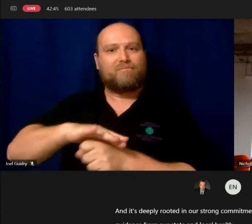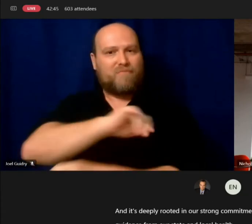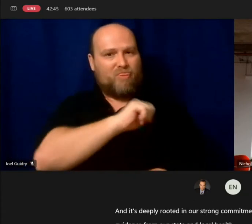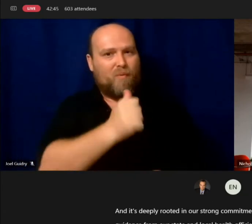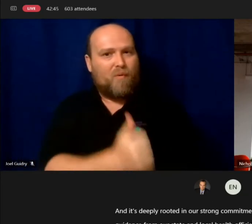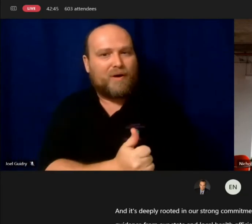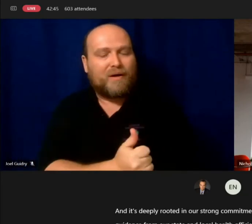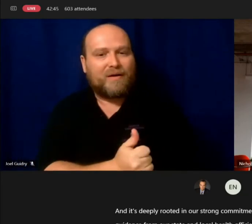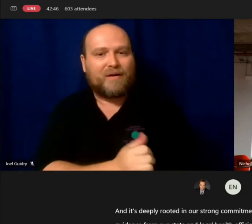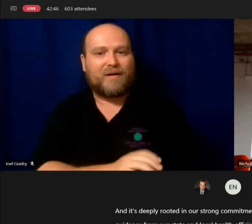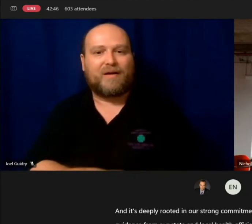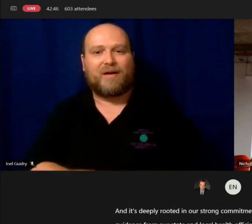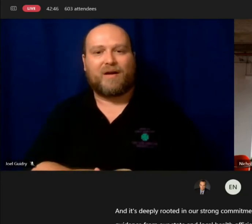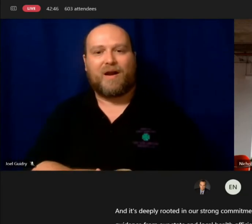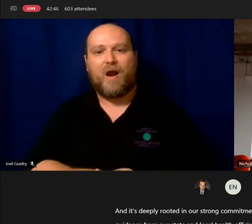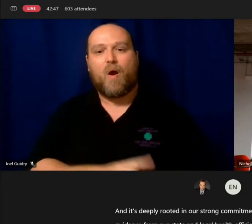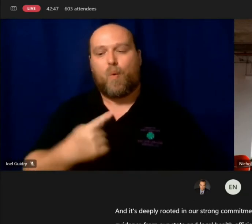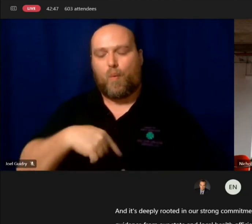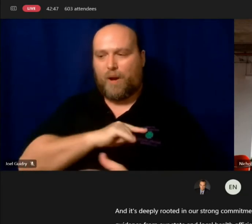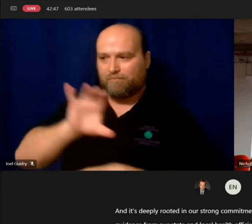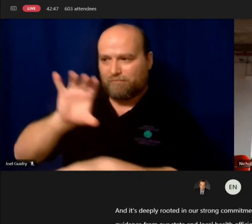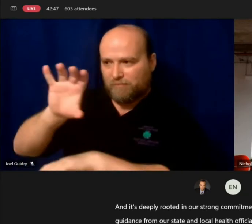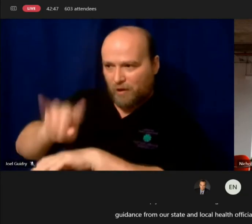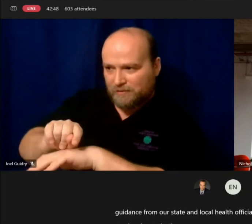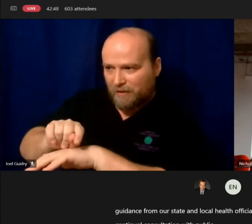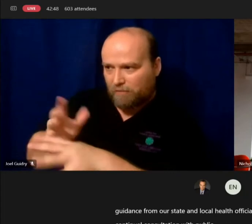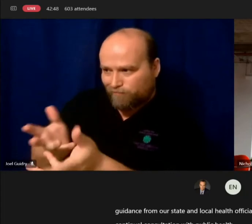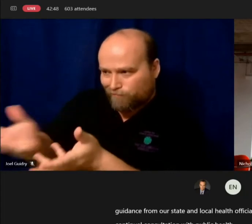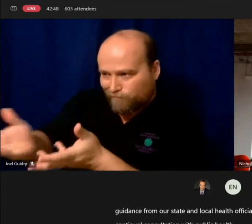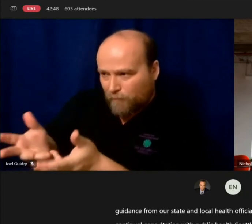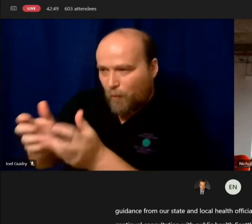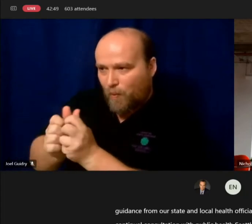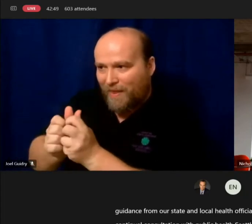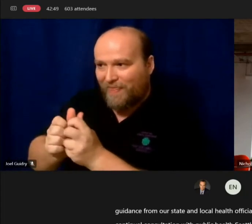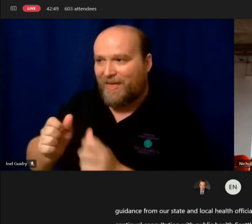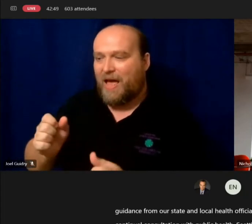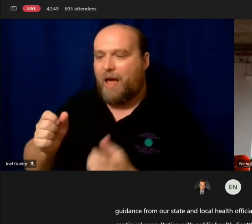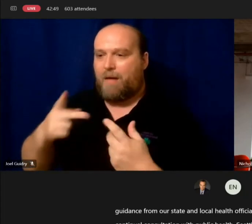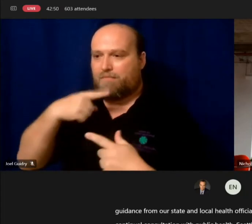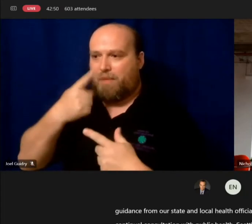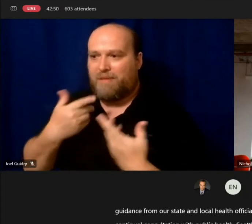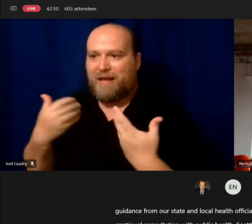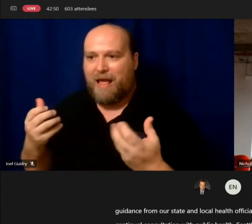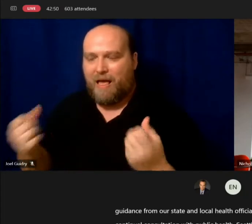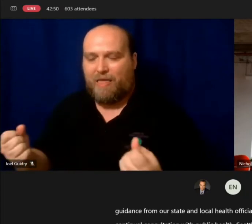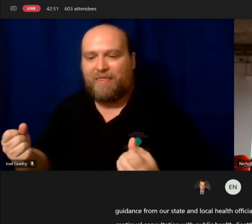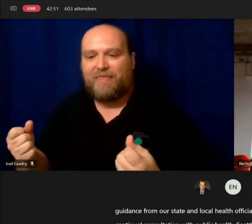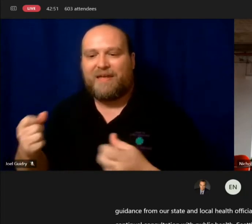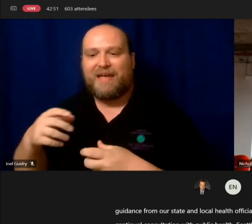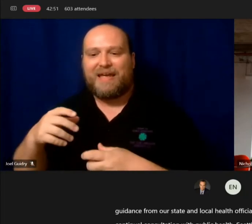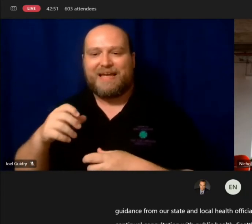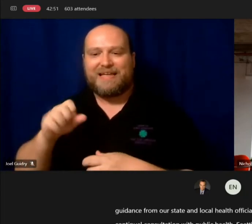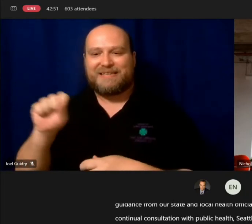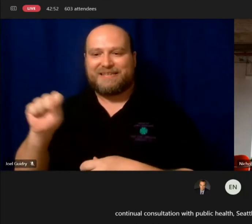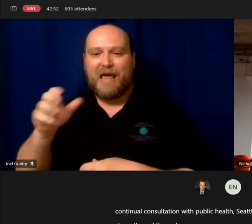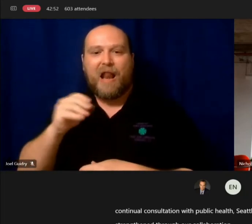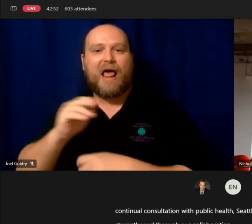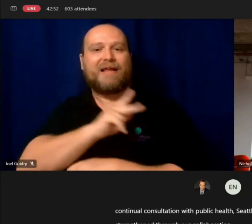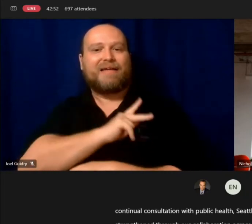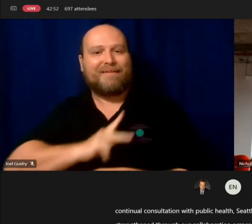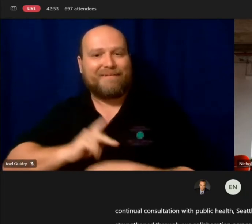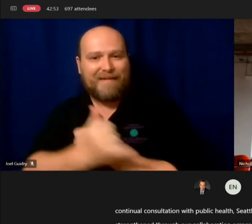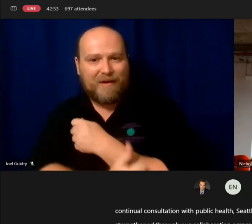continual consultation of public health, Seattle and King County, and it's strengthened through our collaboration across our departments and communities